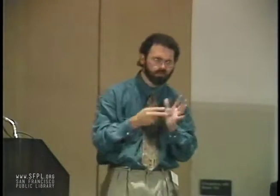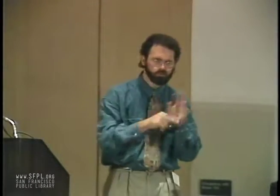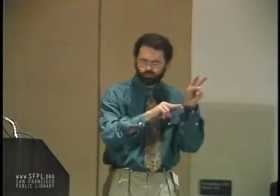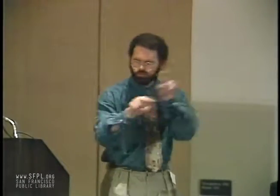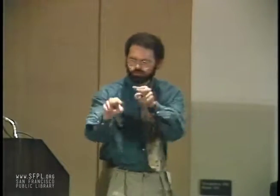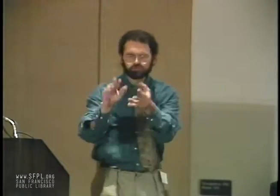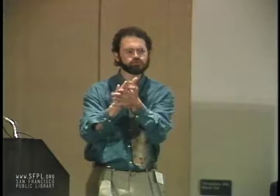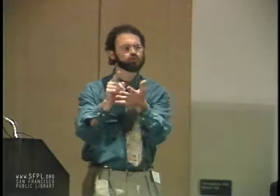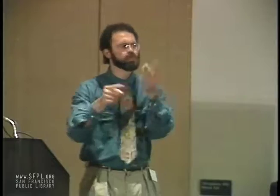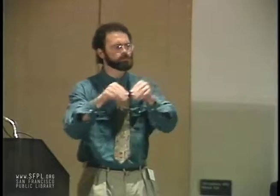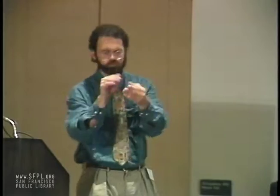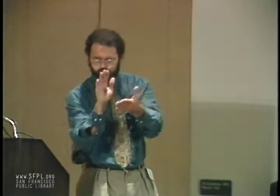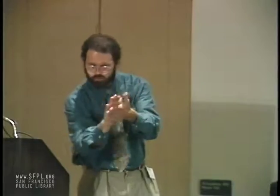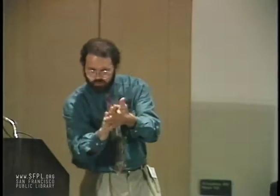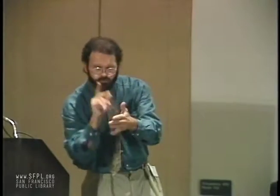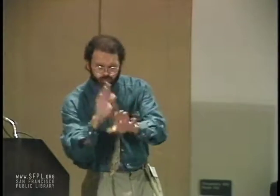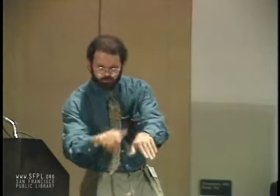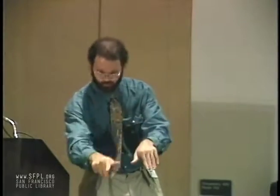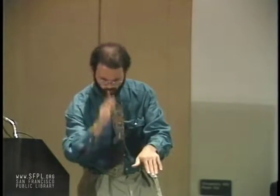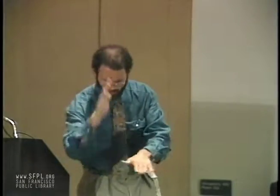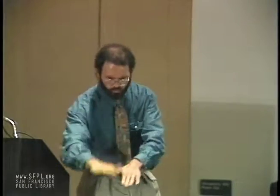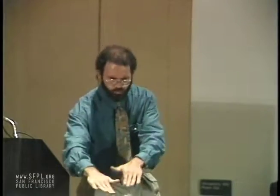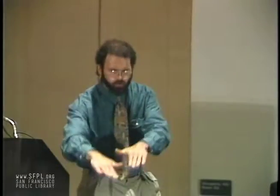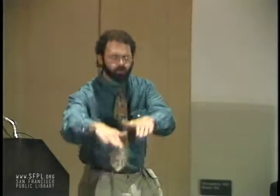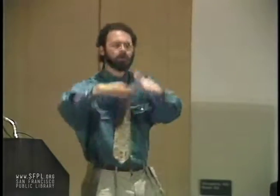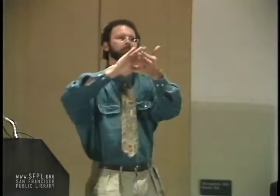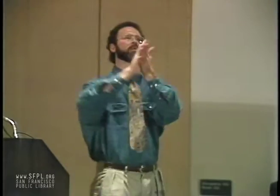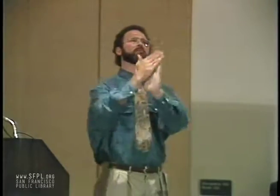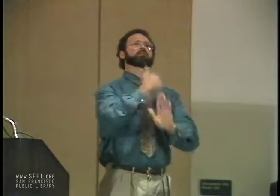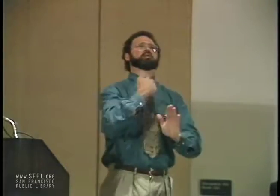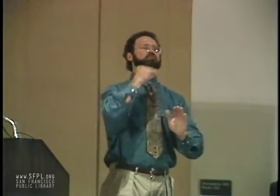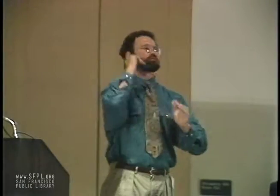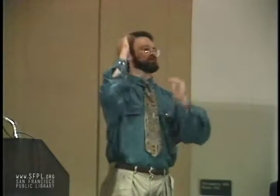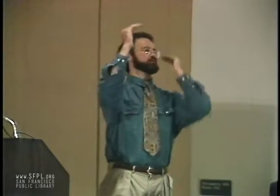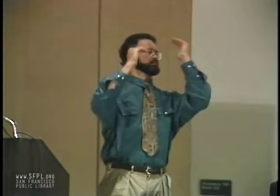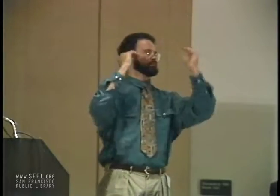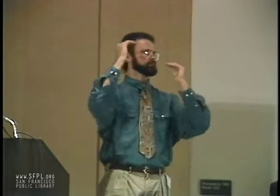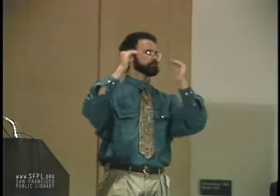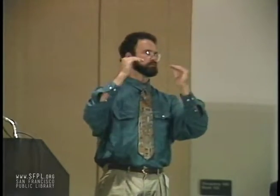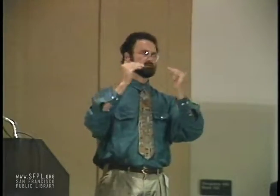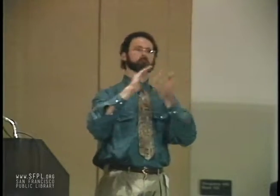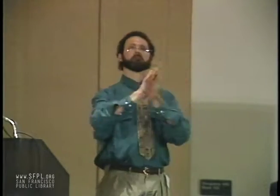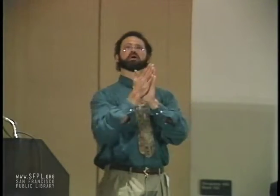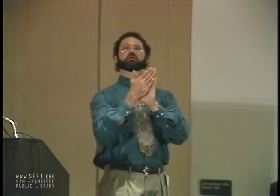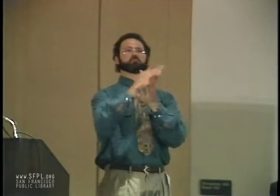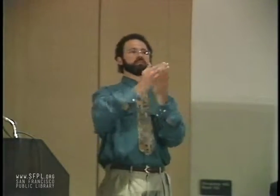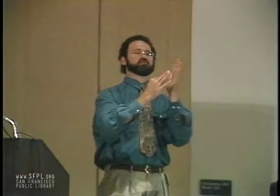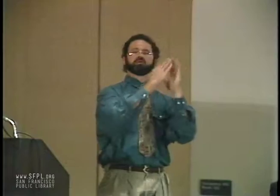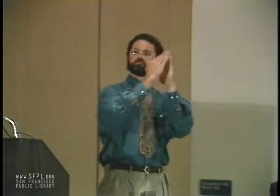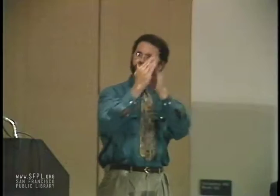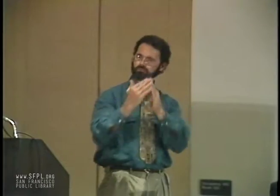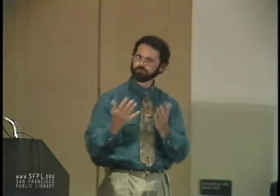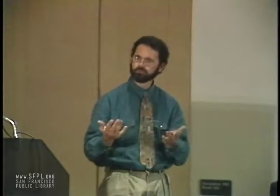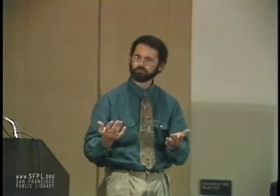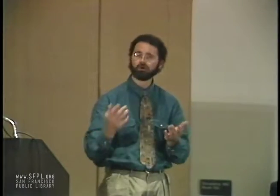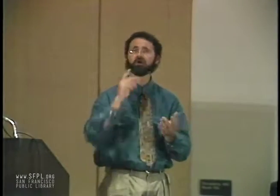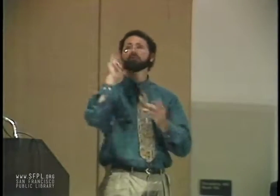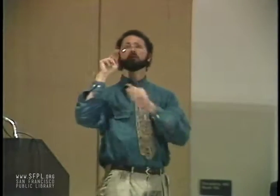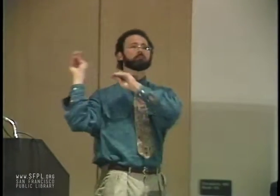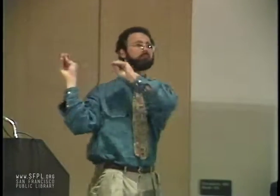their own destiny. That's where you see the deaf community looking at what's happening in the schools and a concern for these children growing